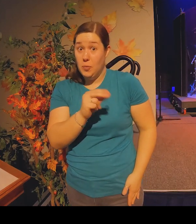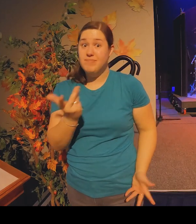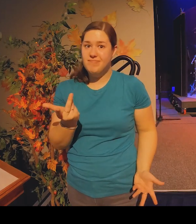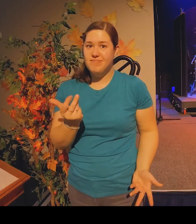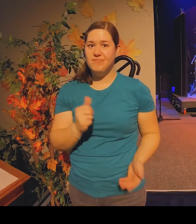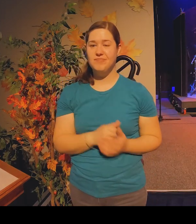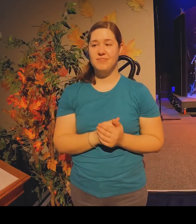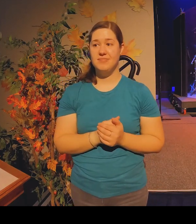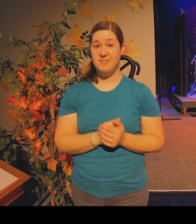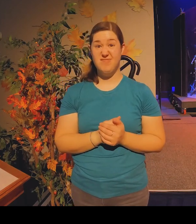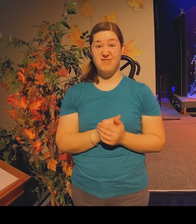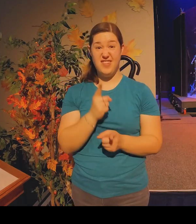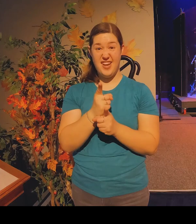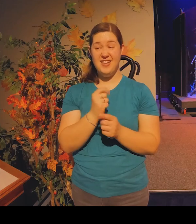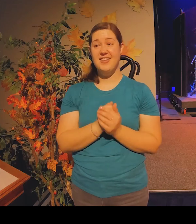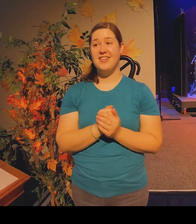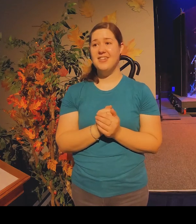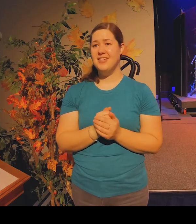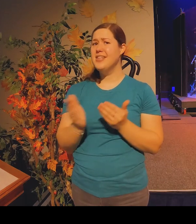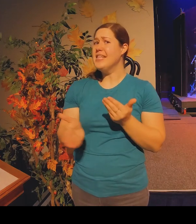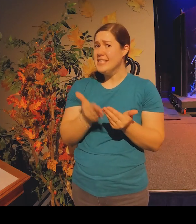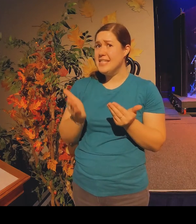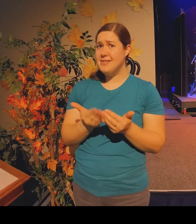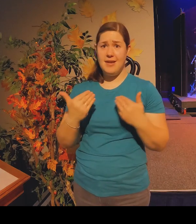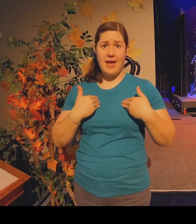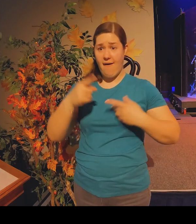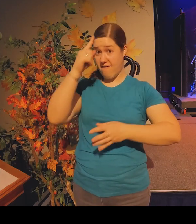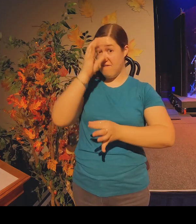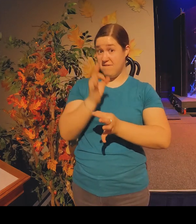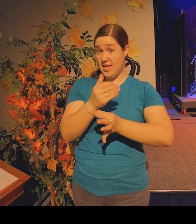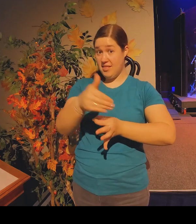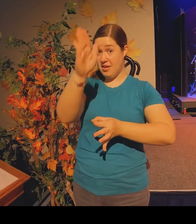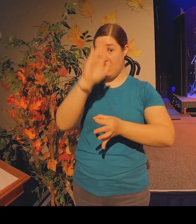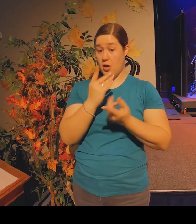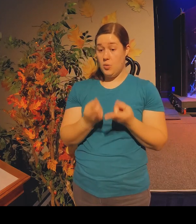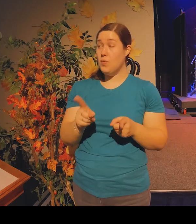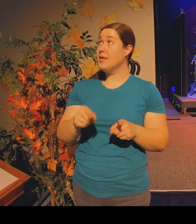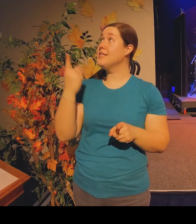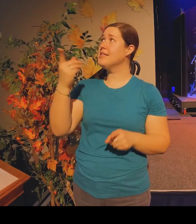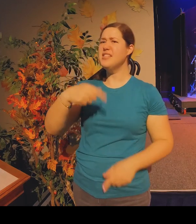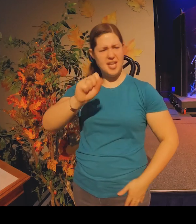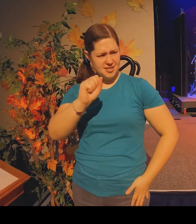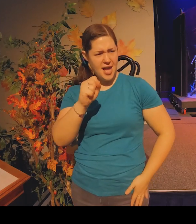You know, it's so easy to have faith in God when God says yes, isn't it? But I'll tell you this,